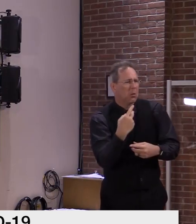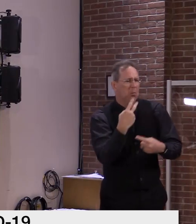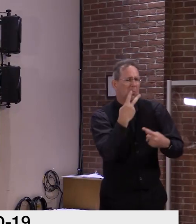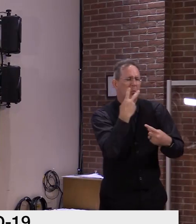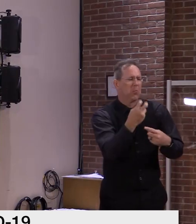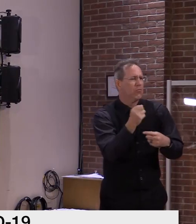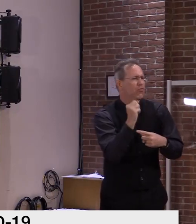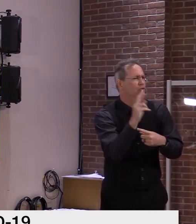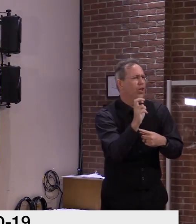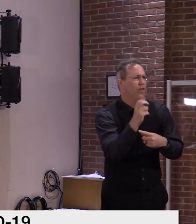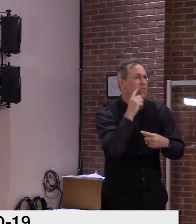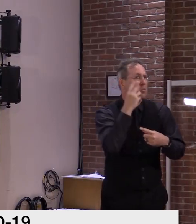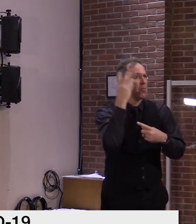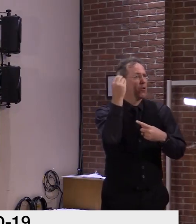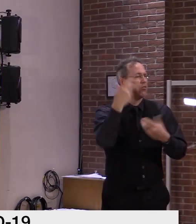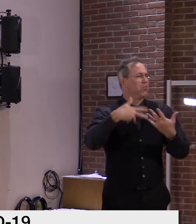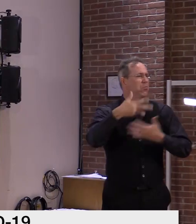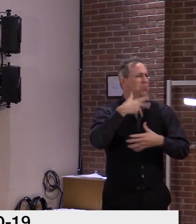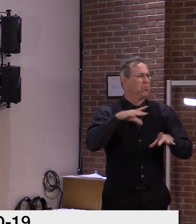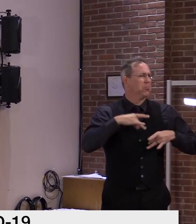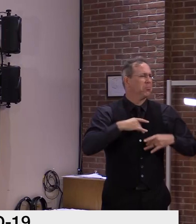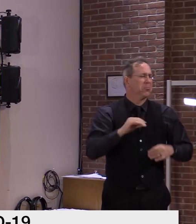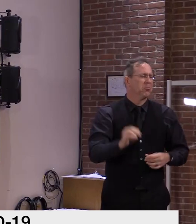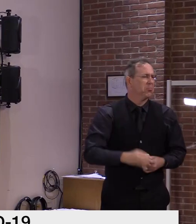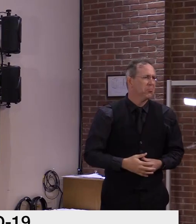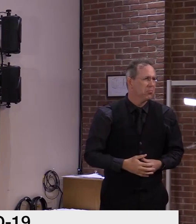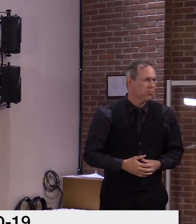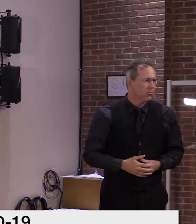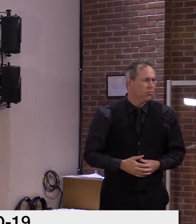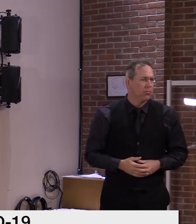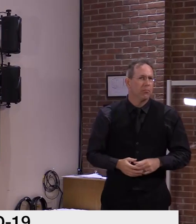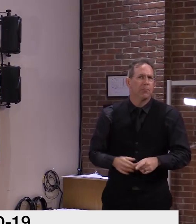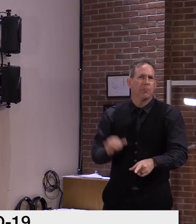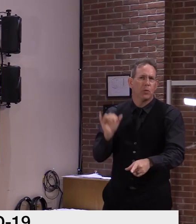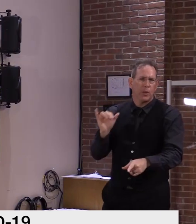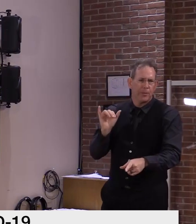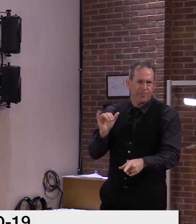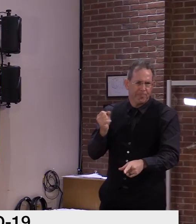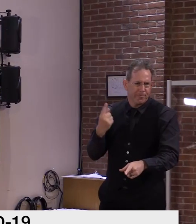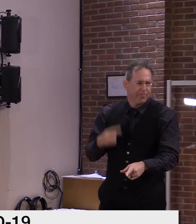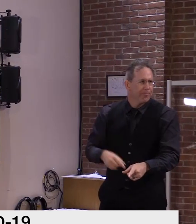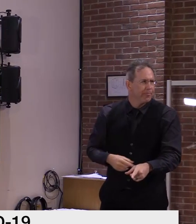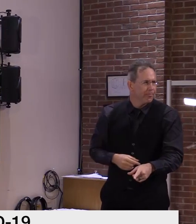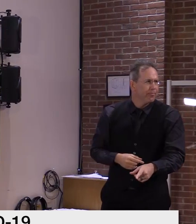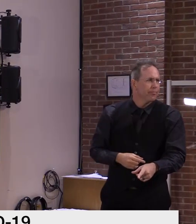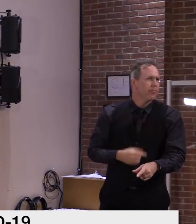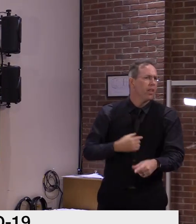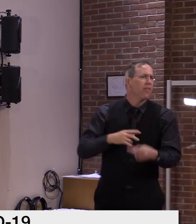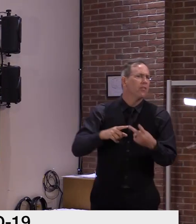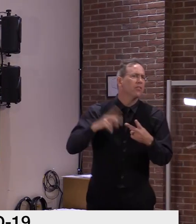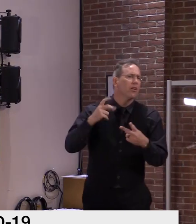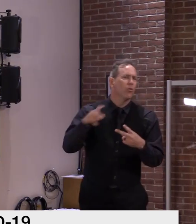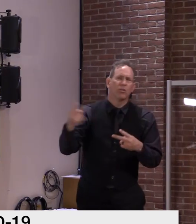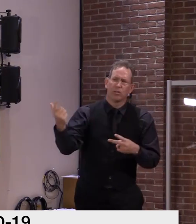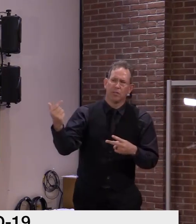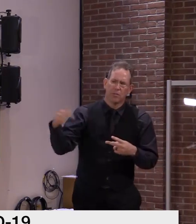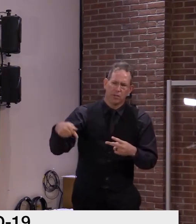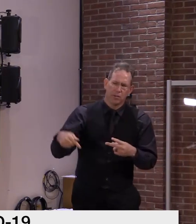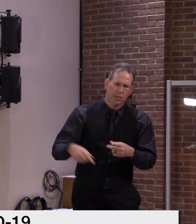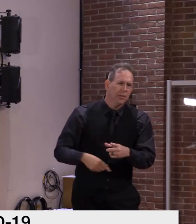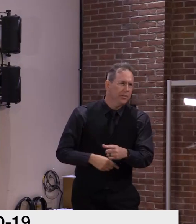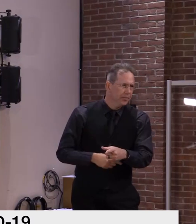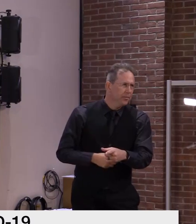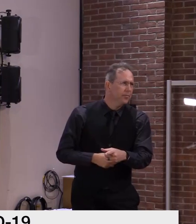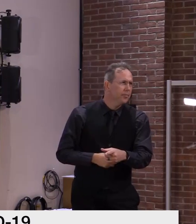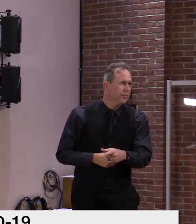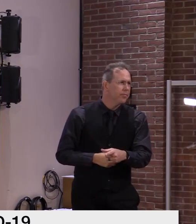Very good. Thank you. And my second question is, and this is from the CDC, that this seems to be not